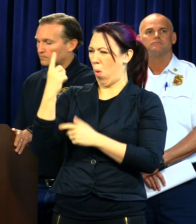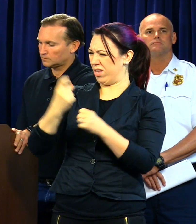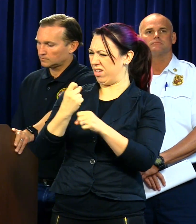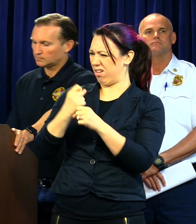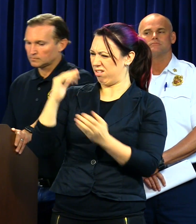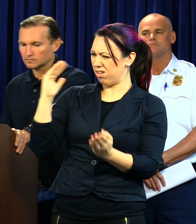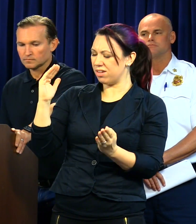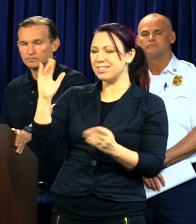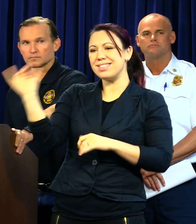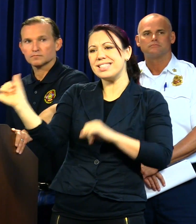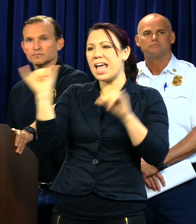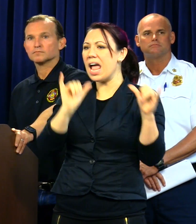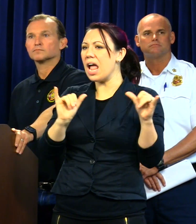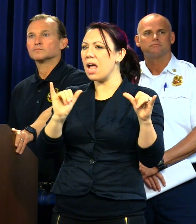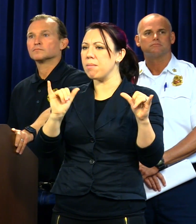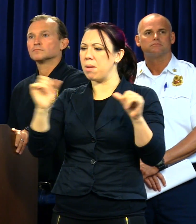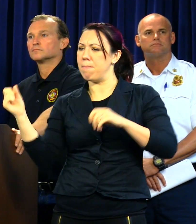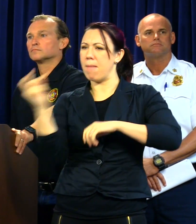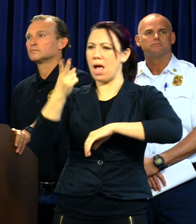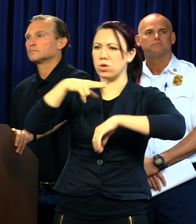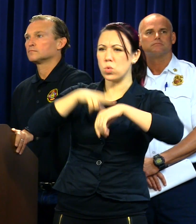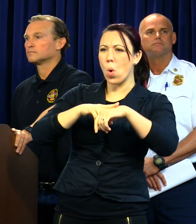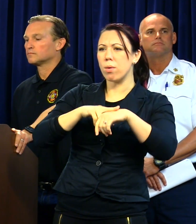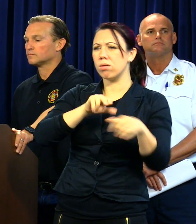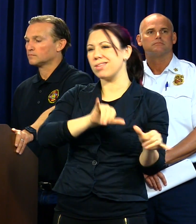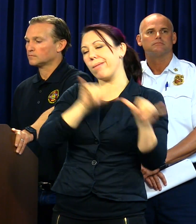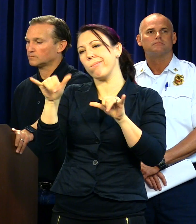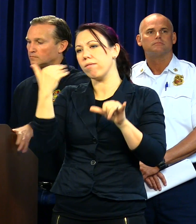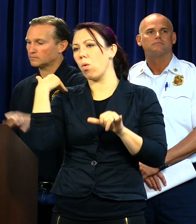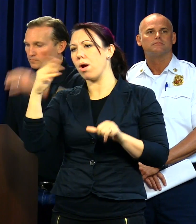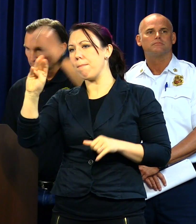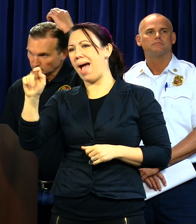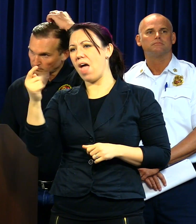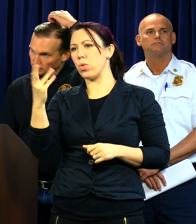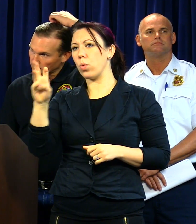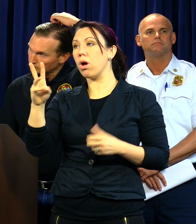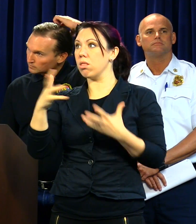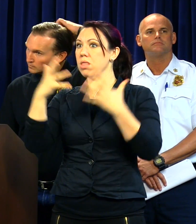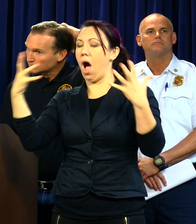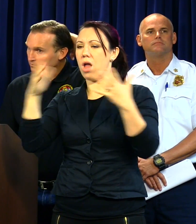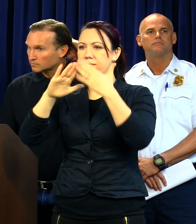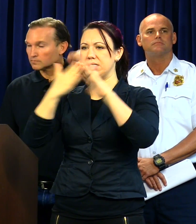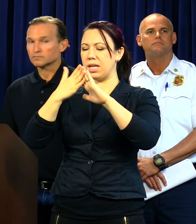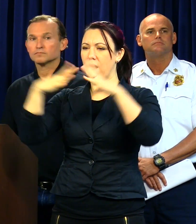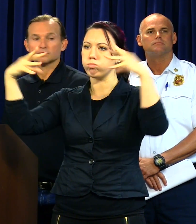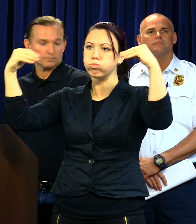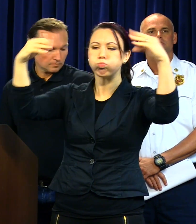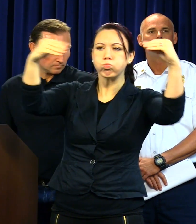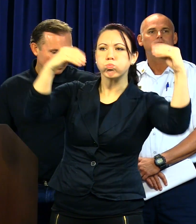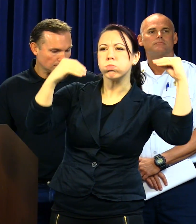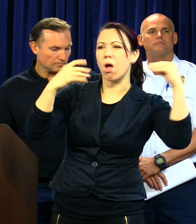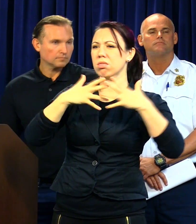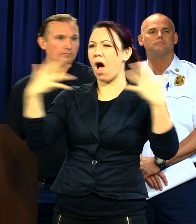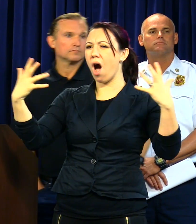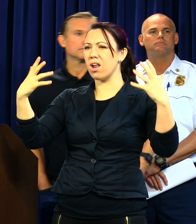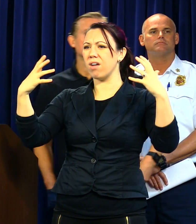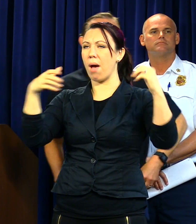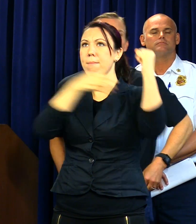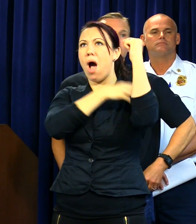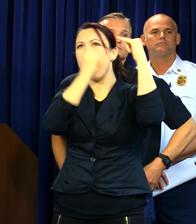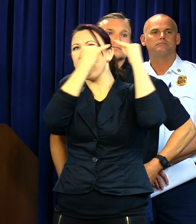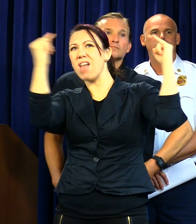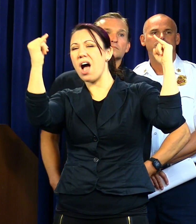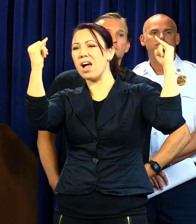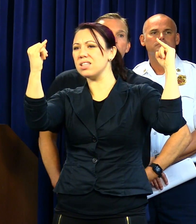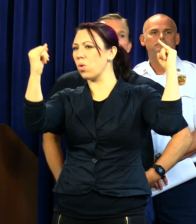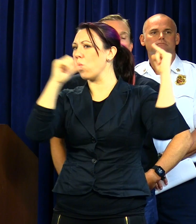we did after Matthew. Much of the city was out of power. You got a lot of overhead, like power lines that weren't really